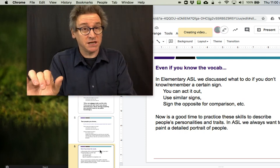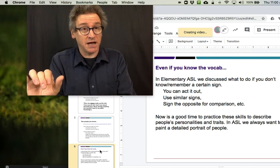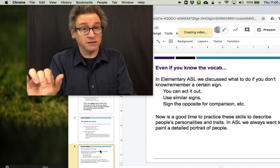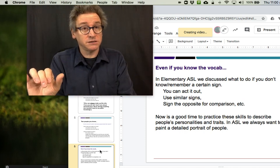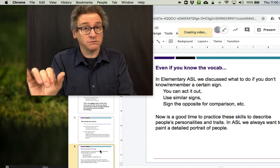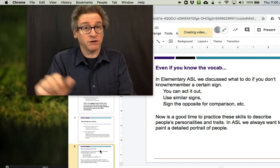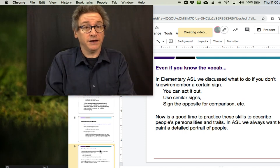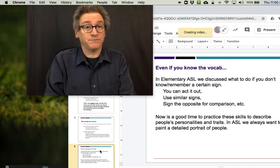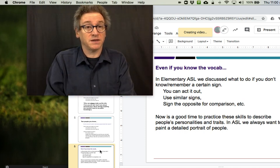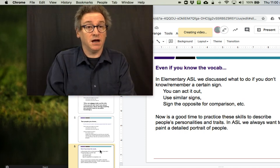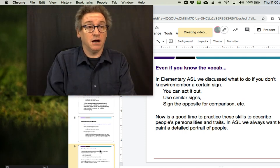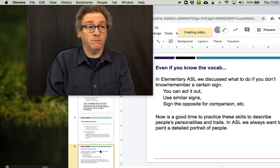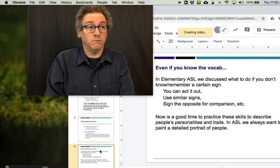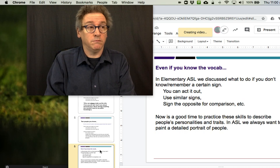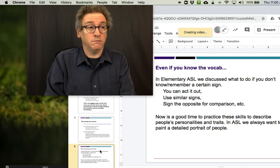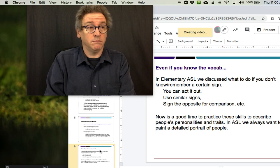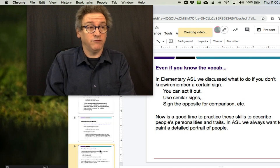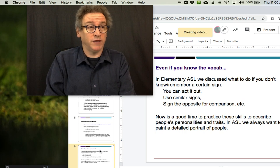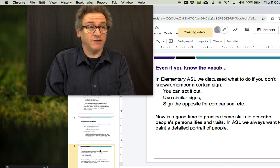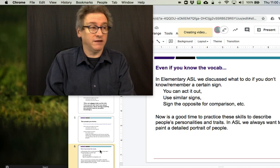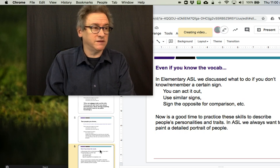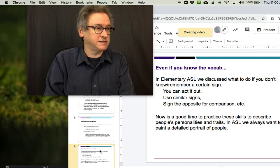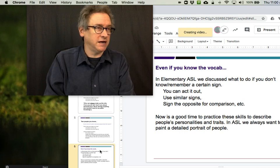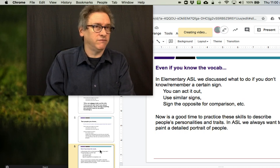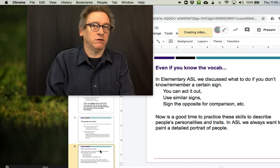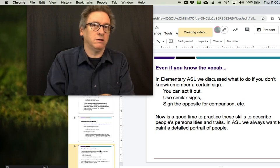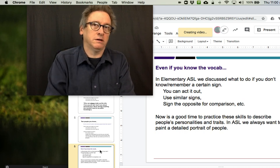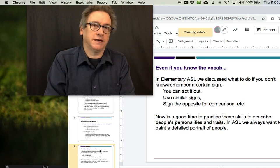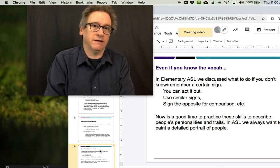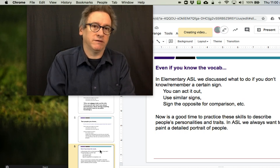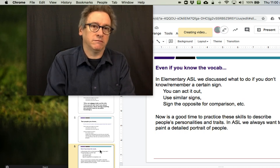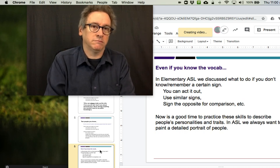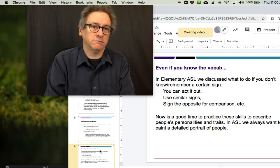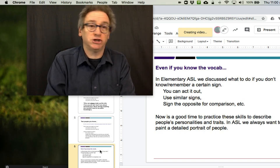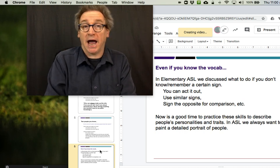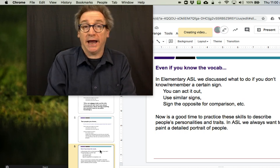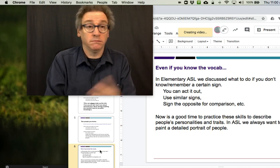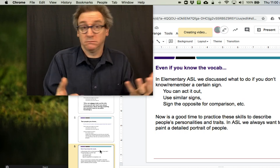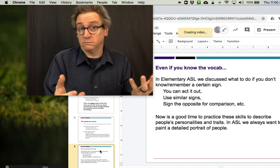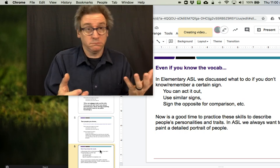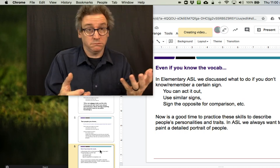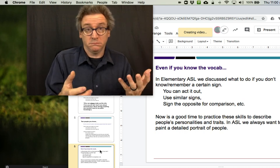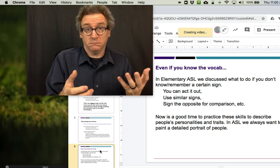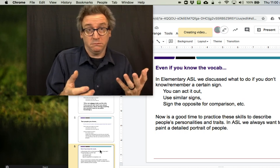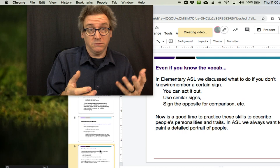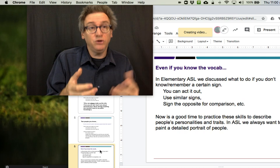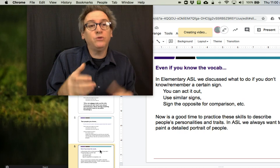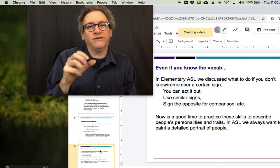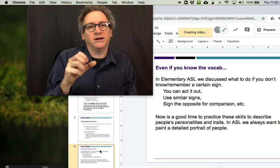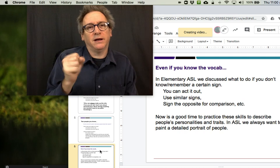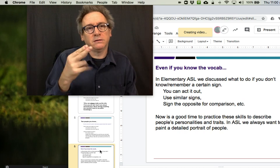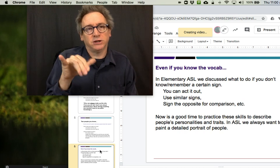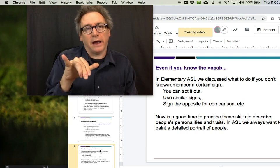similar signs, right? If you can't think of the sign for, oh no, I can't. Shy. You